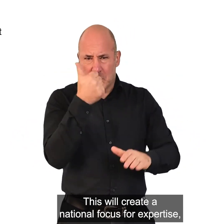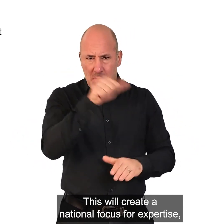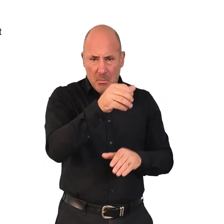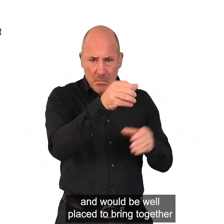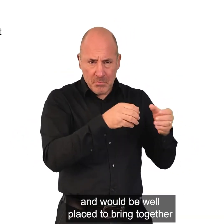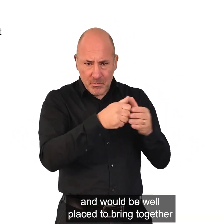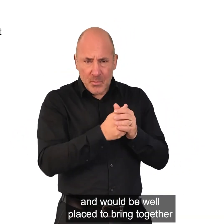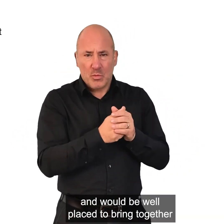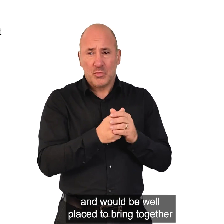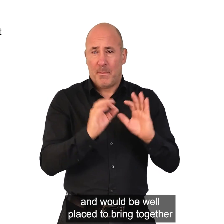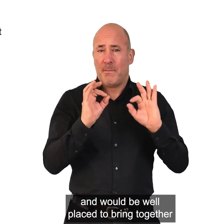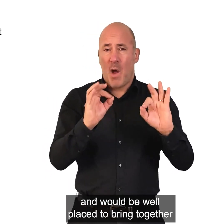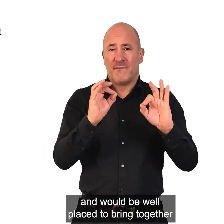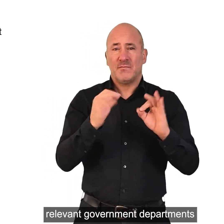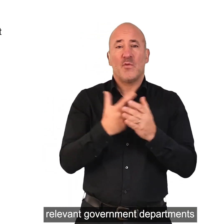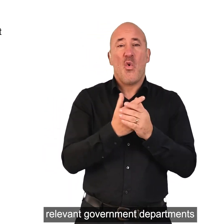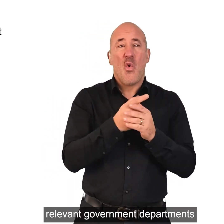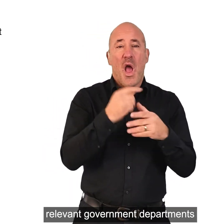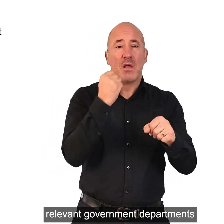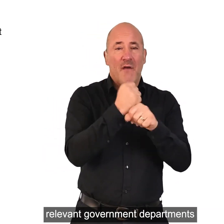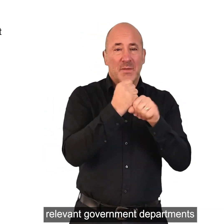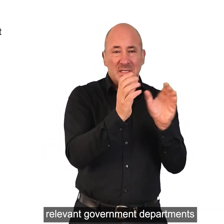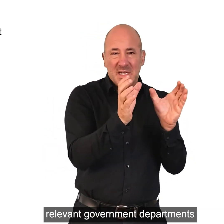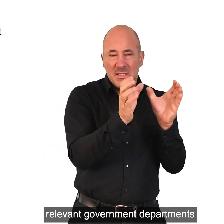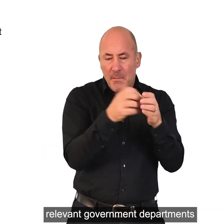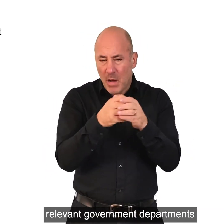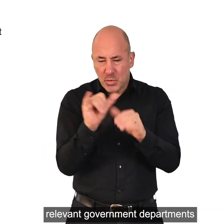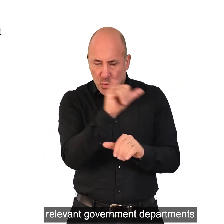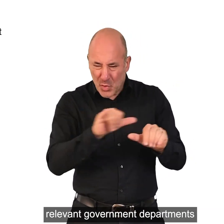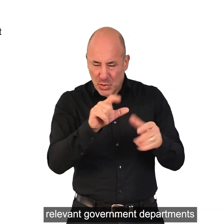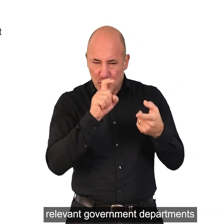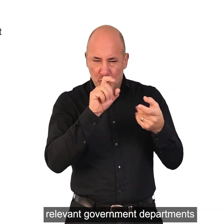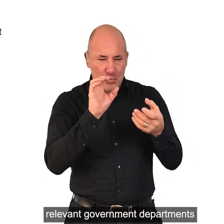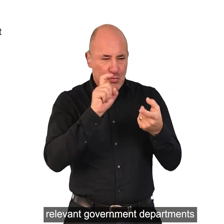and would be well placed to bring together relevant government departments